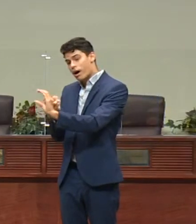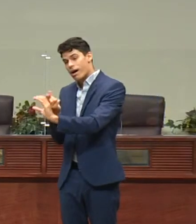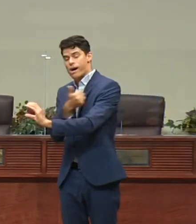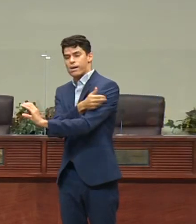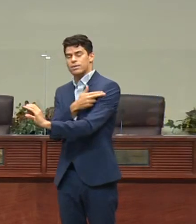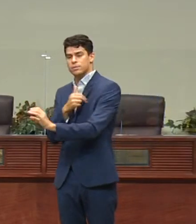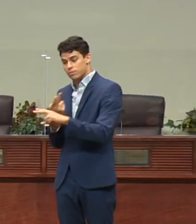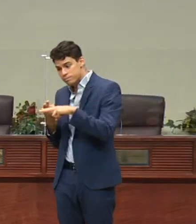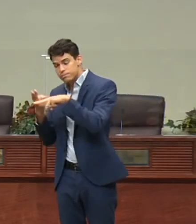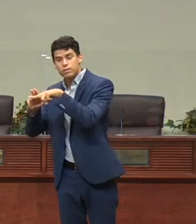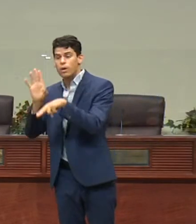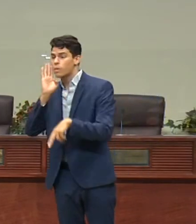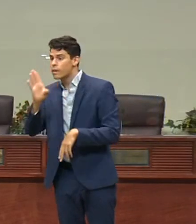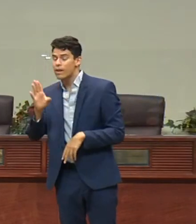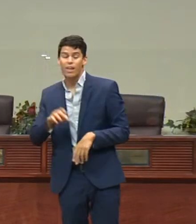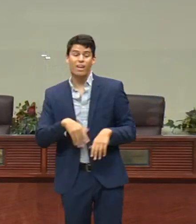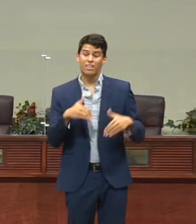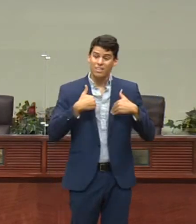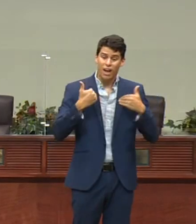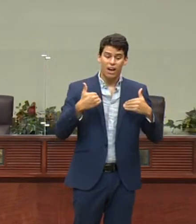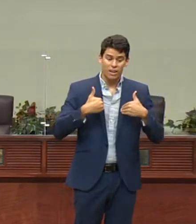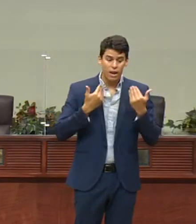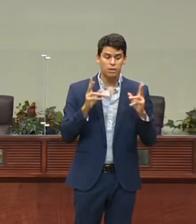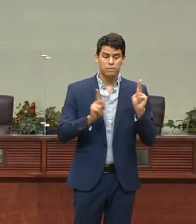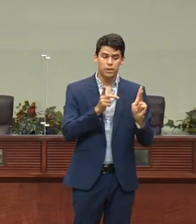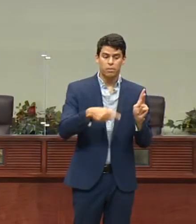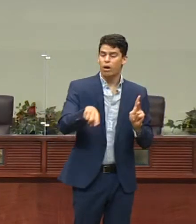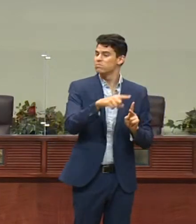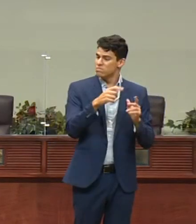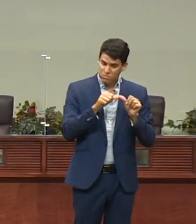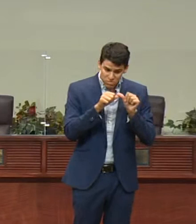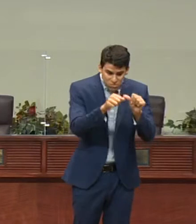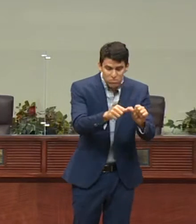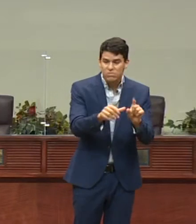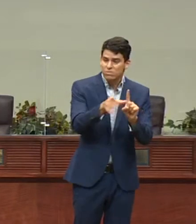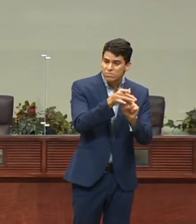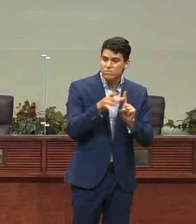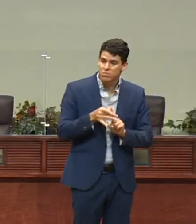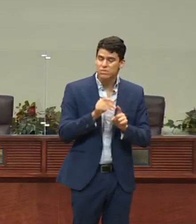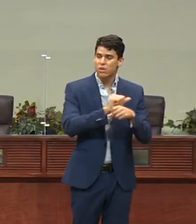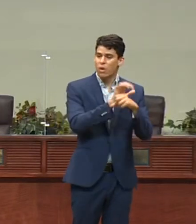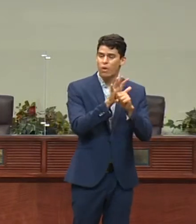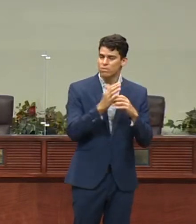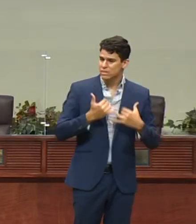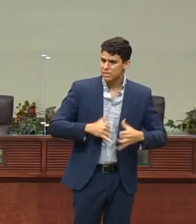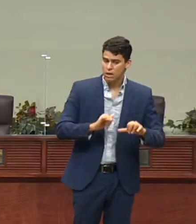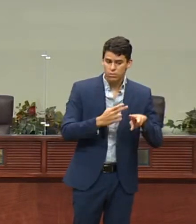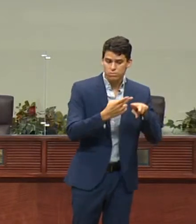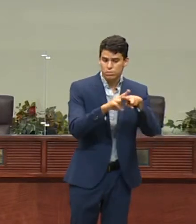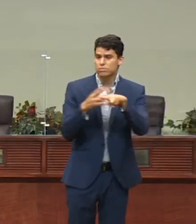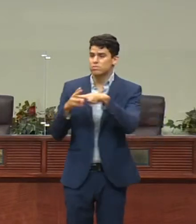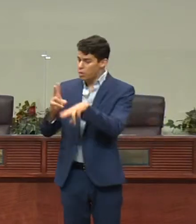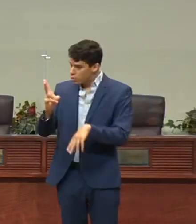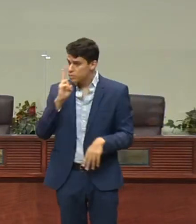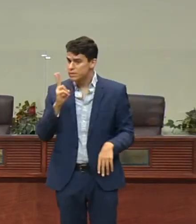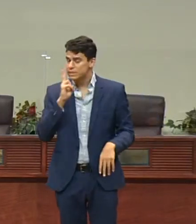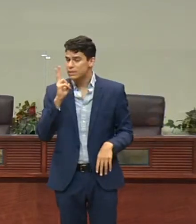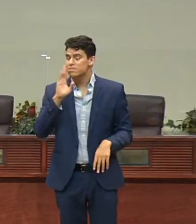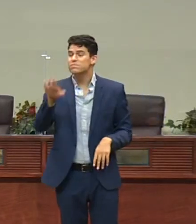are getting affected and infected by this and suffering the consequences. We are today announced